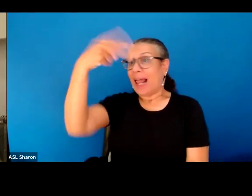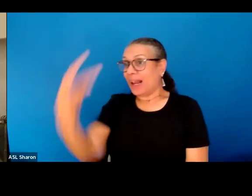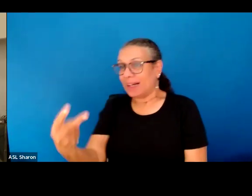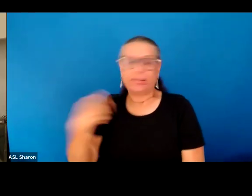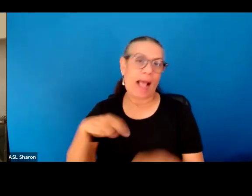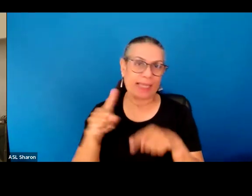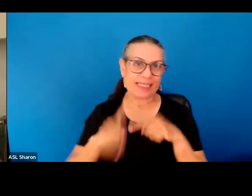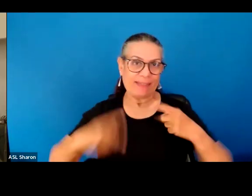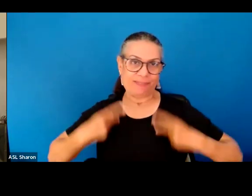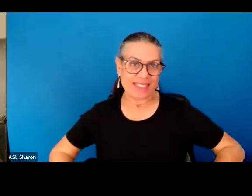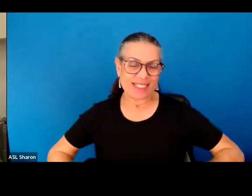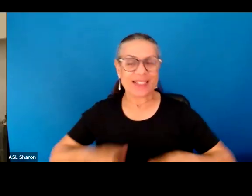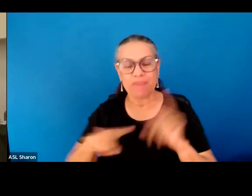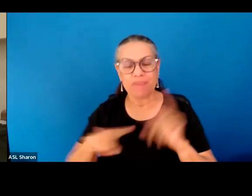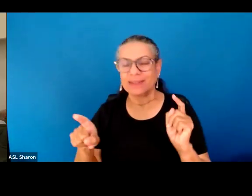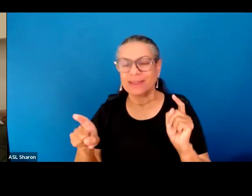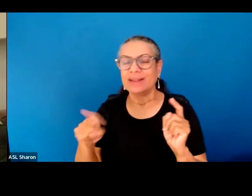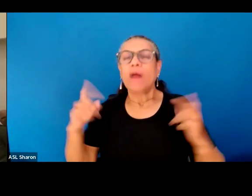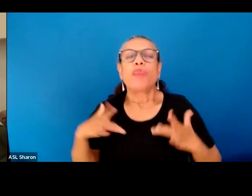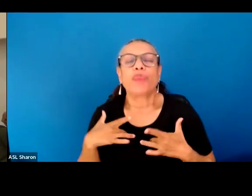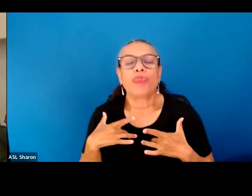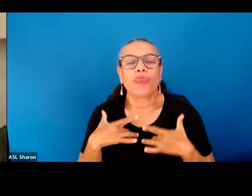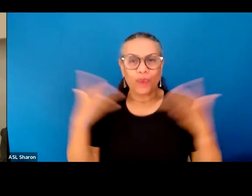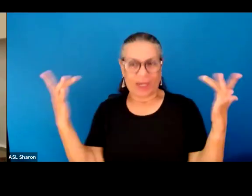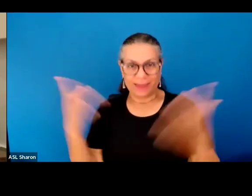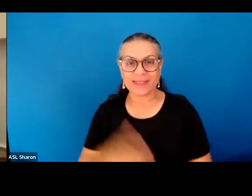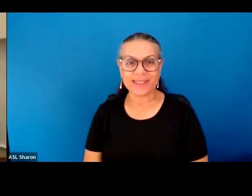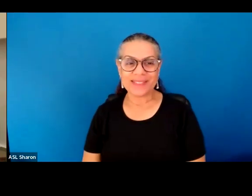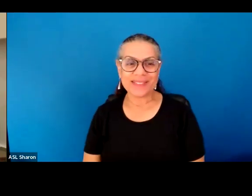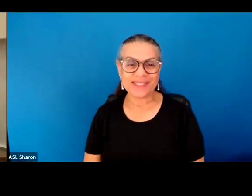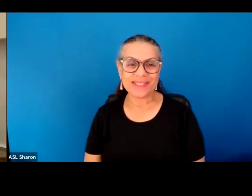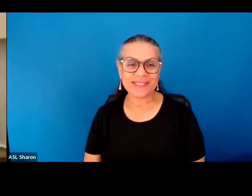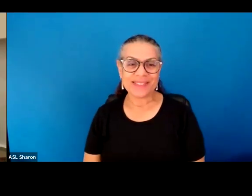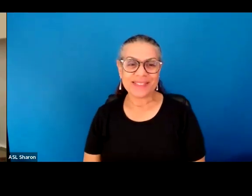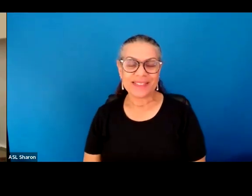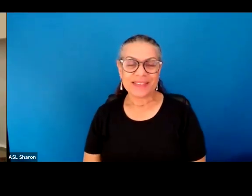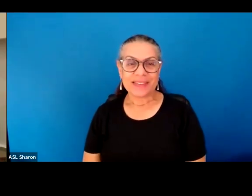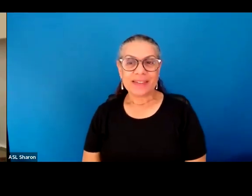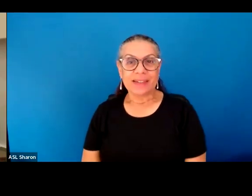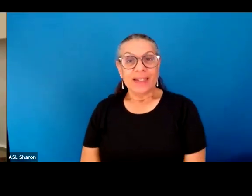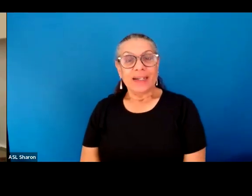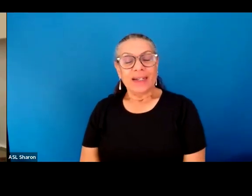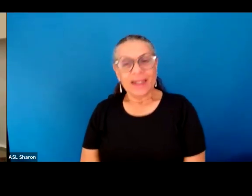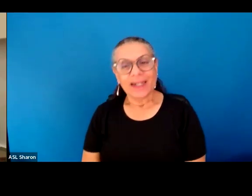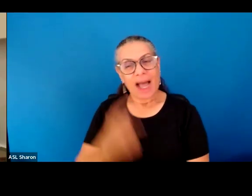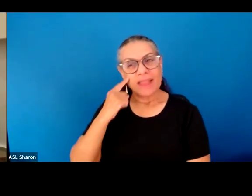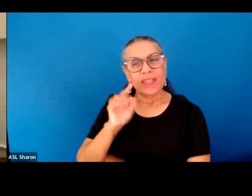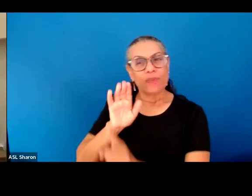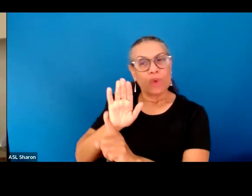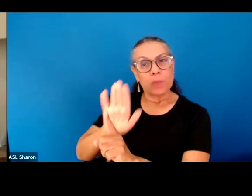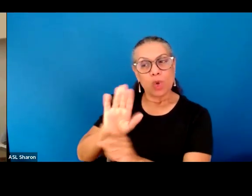capable. But I could not be more thrilled. I think to have your